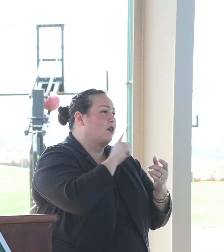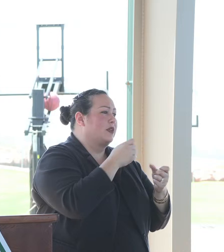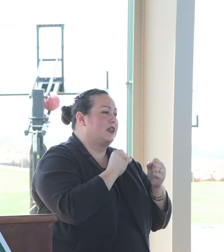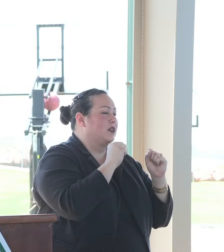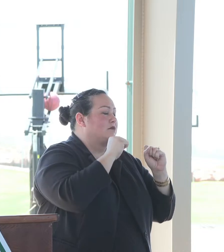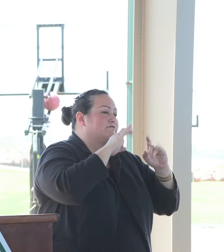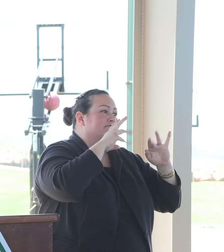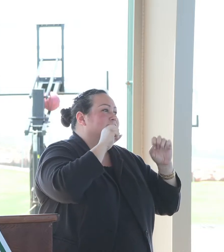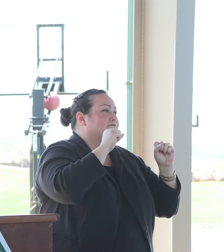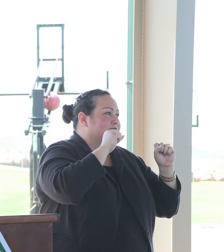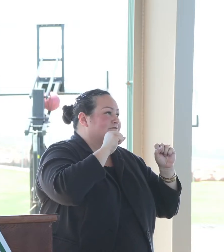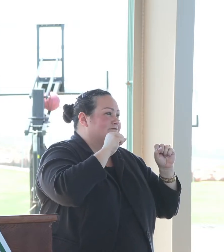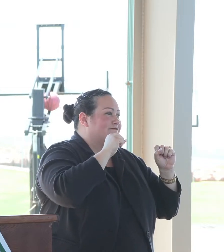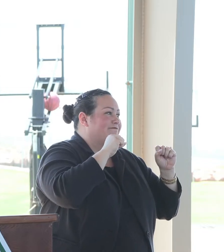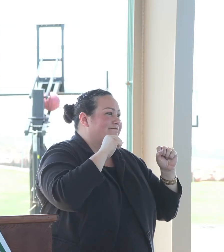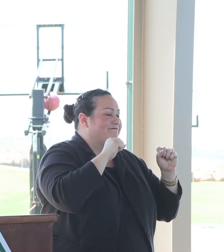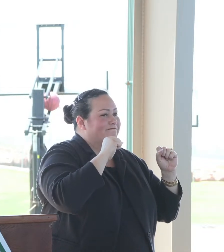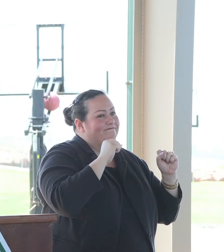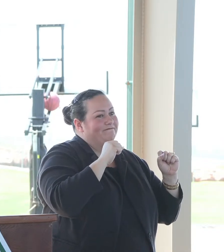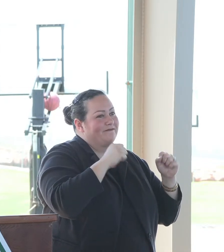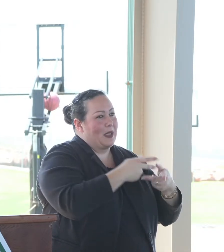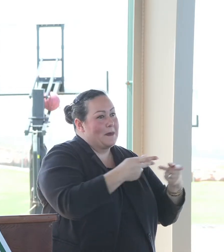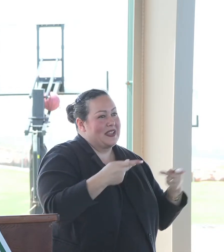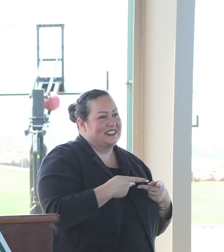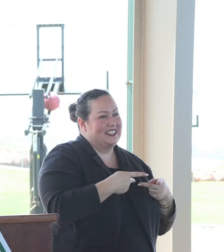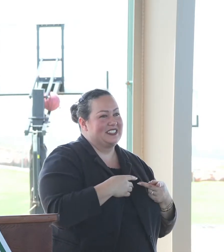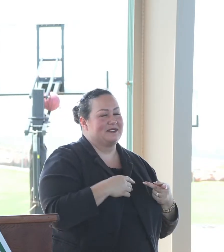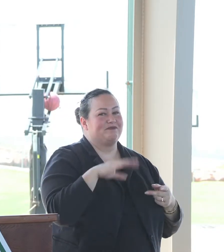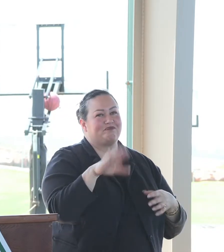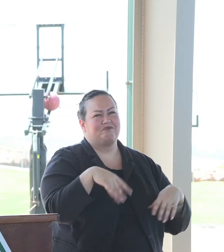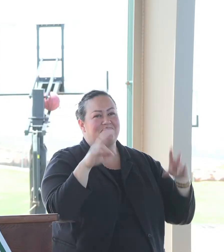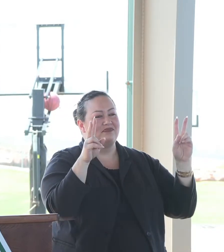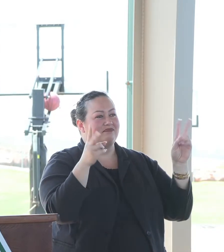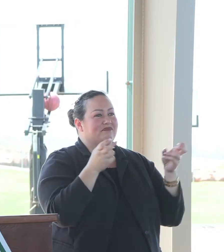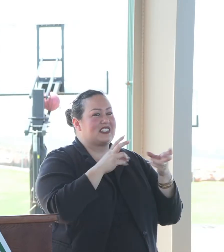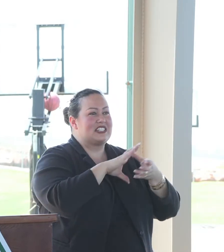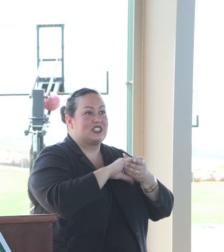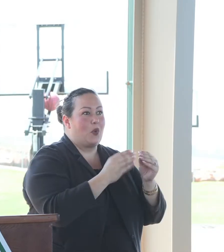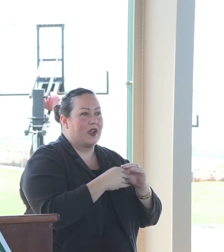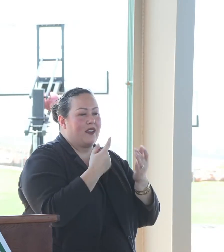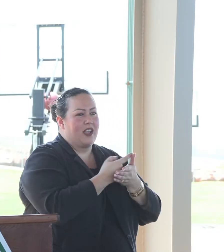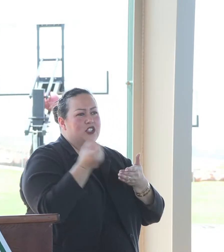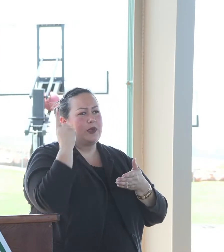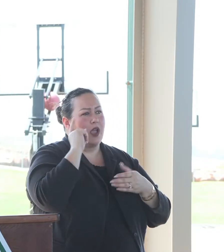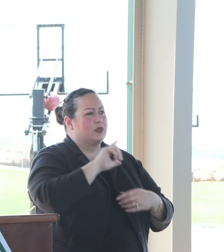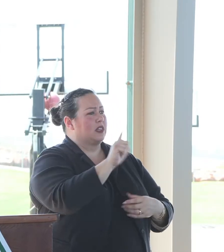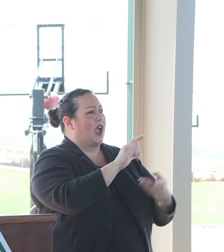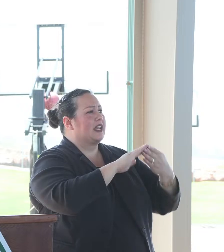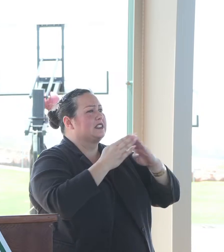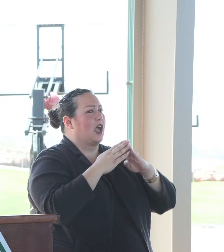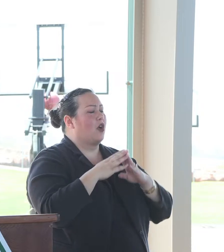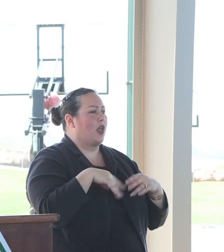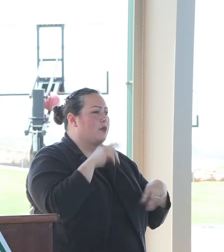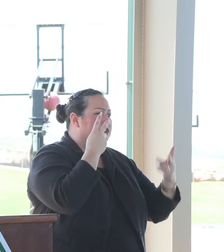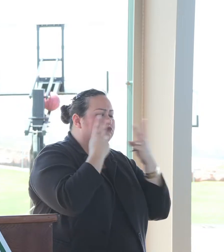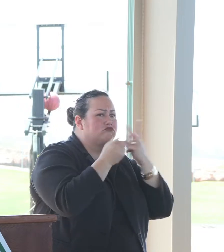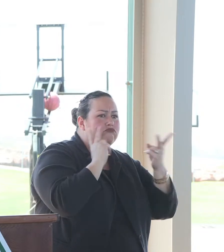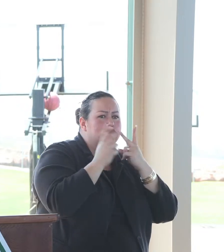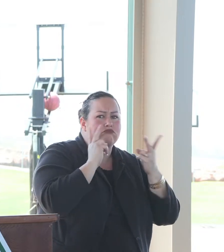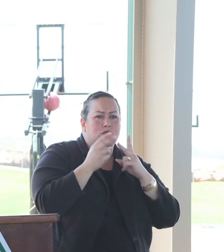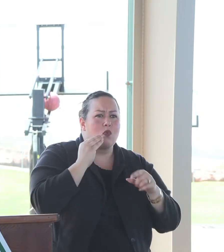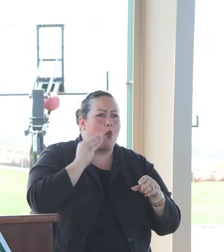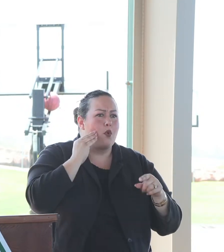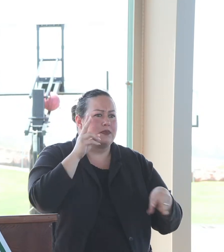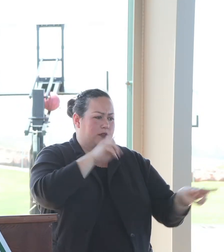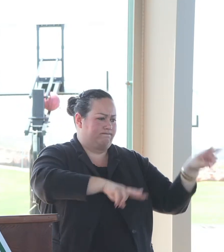places. Just going to tell you a little story. Last week, I was in Lahaina town visiting homes and overseeing the debris